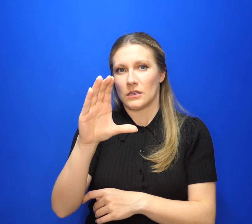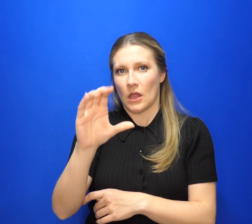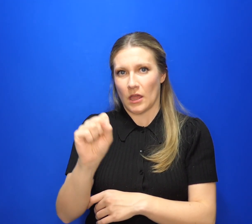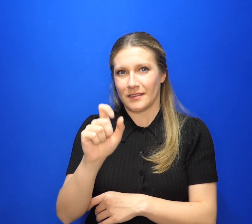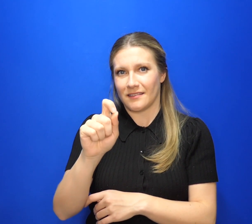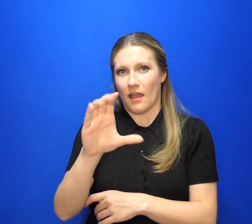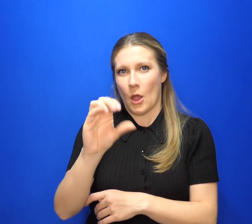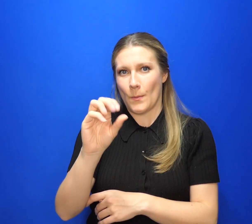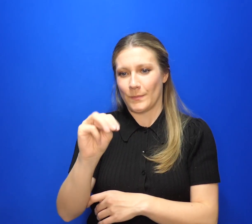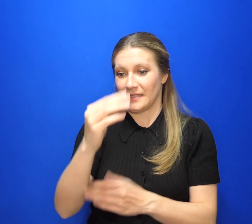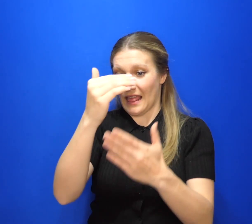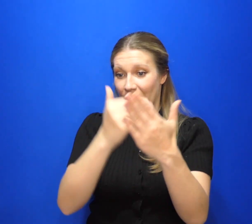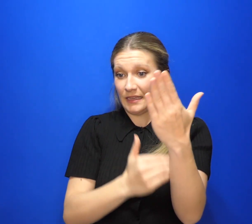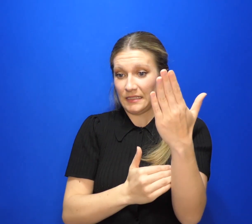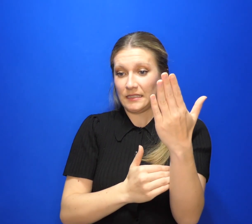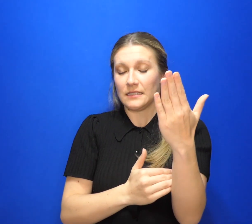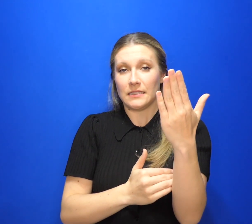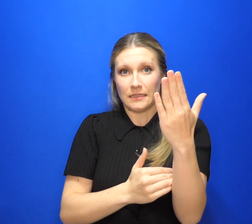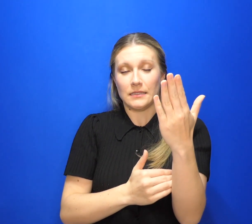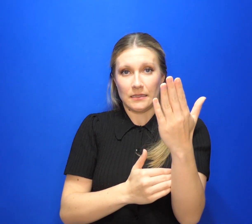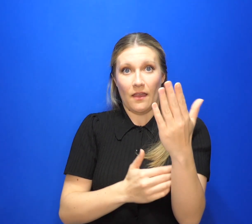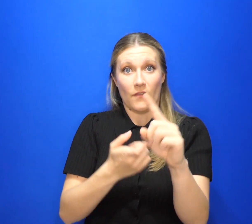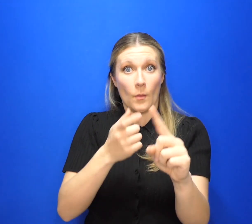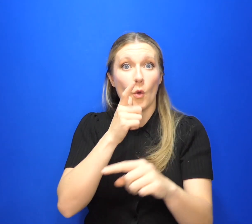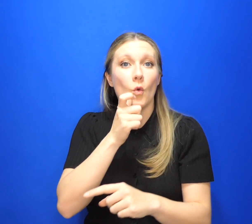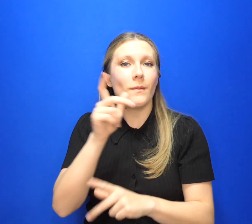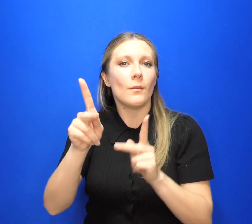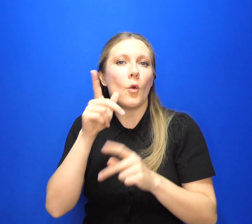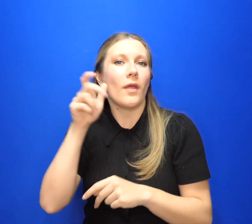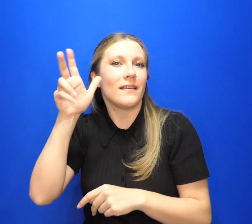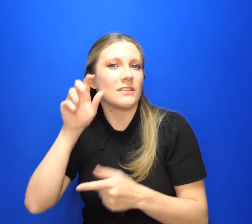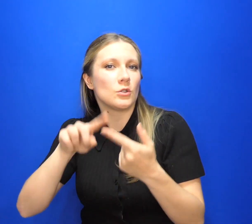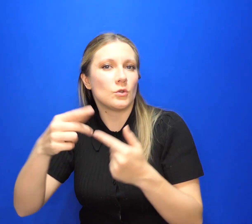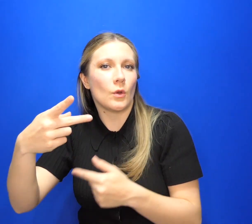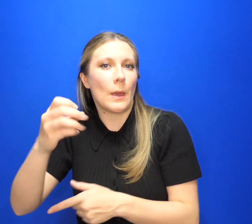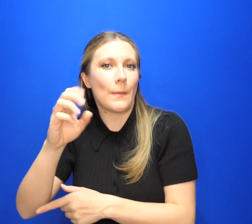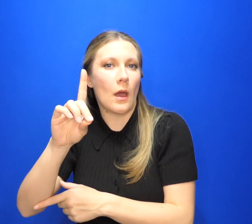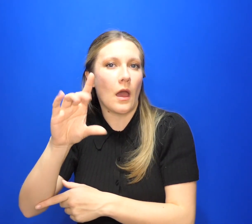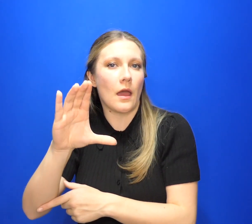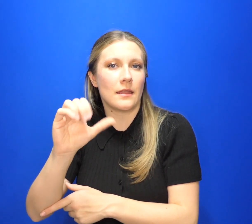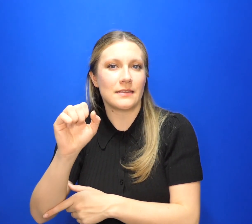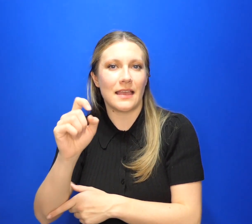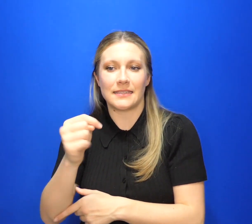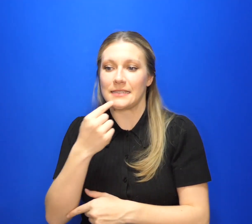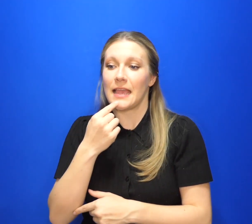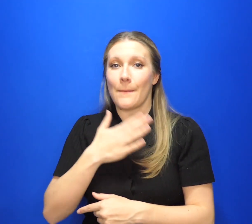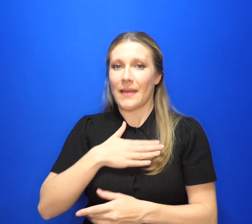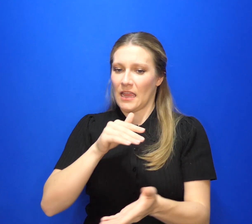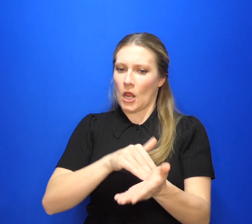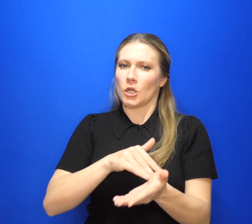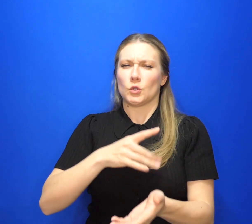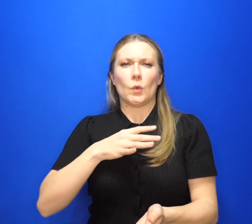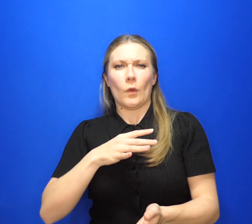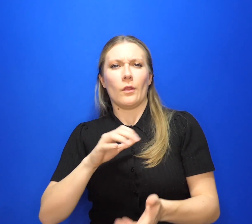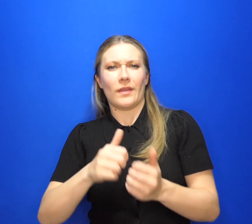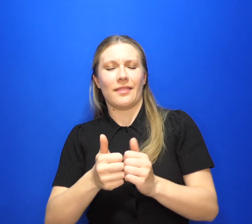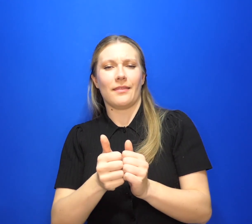the podcast, who say that my doctor's cool with how I manage through, what I've heard on the